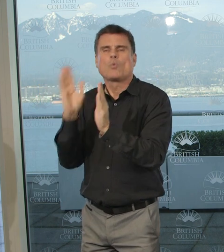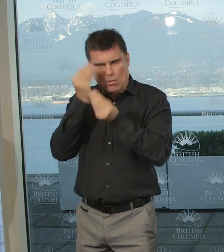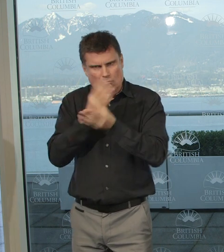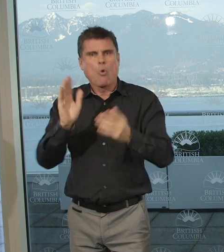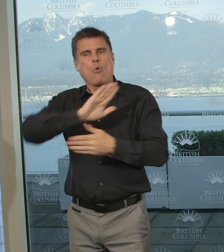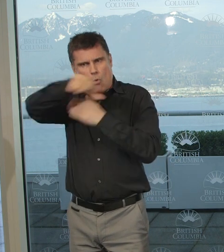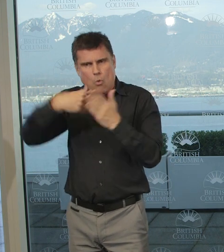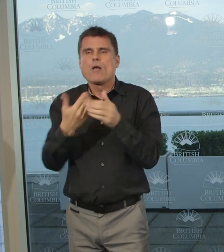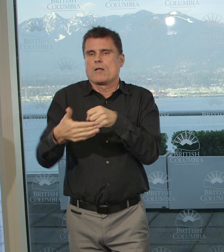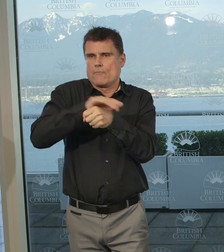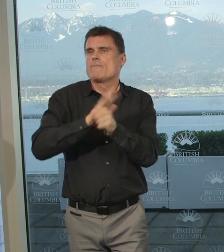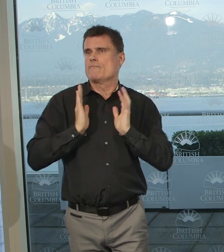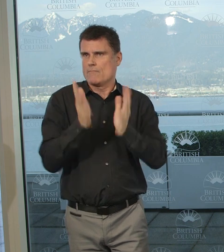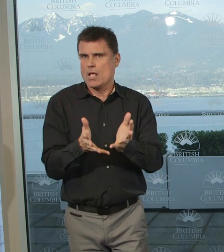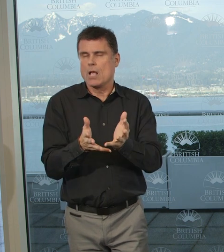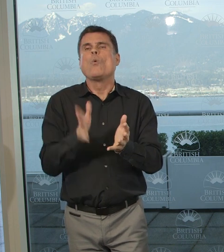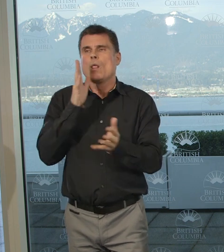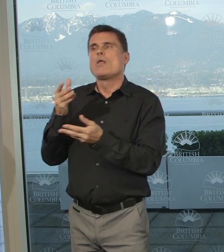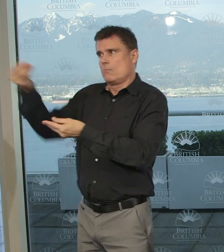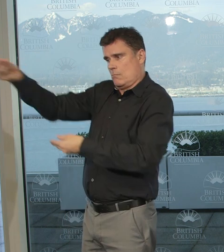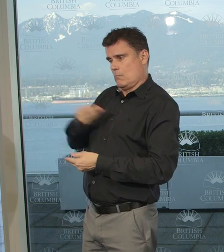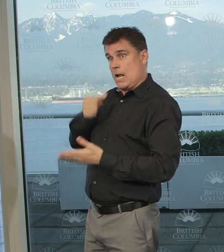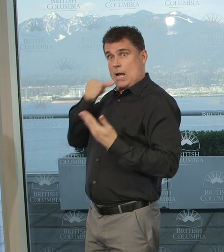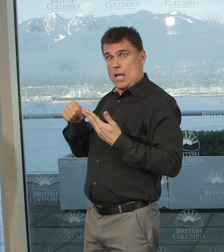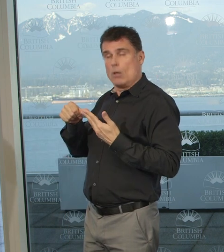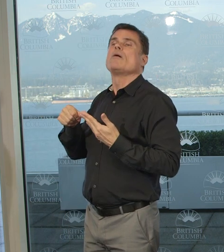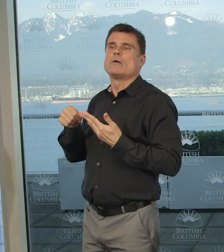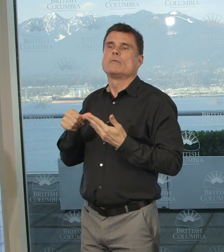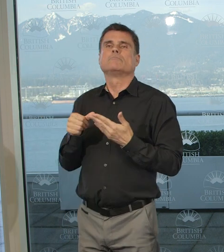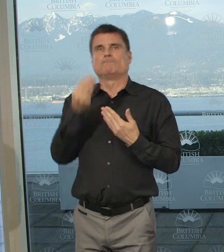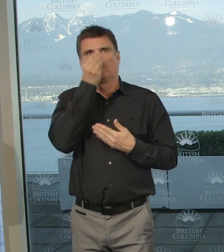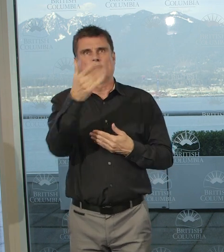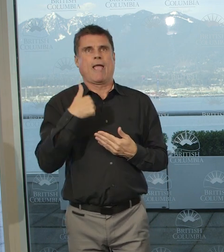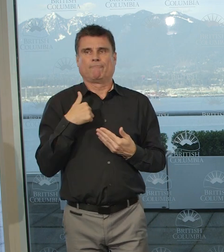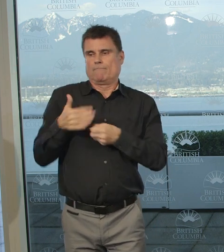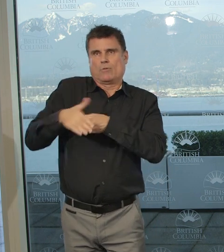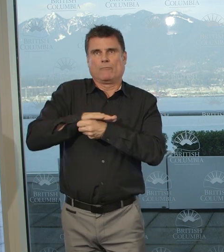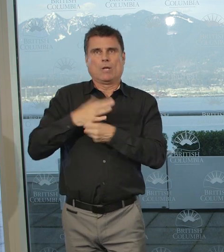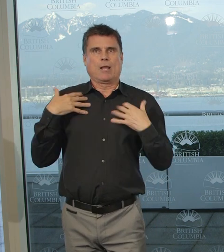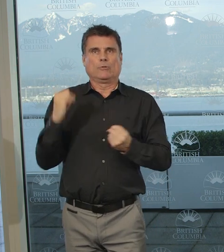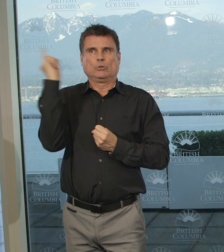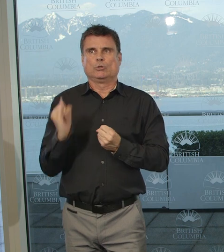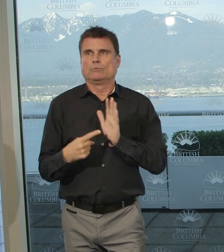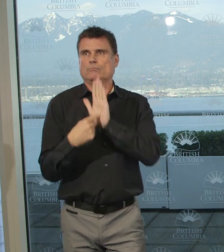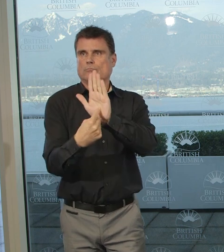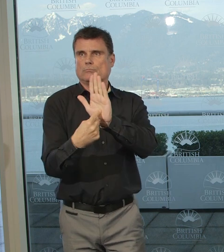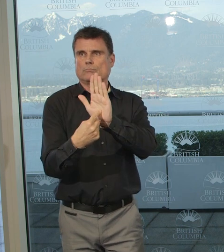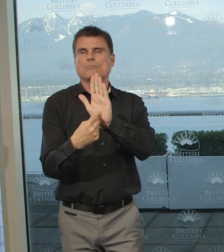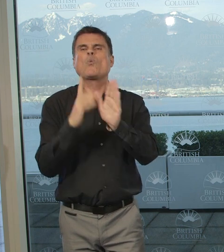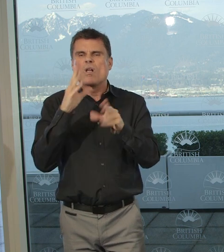coverage. This letter with the issued personal health number may be used to access provincially funded health services. There will be a